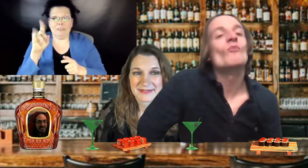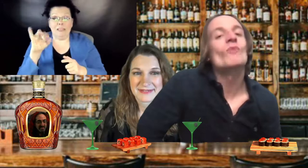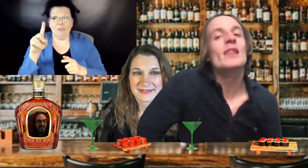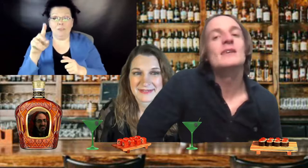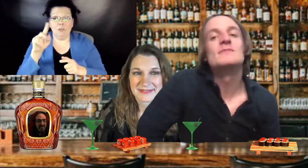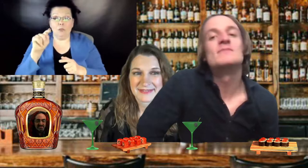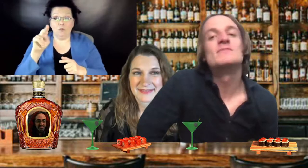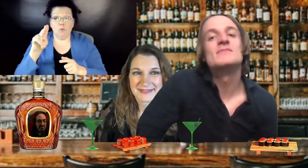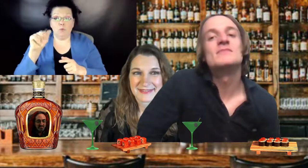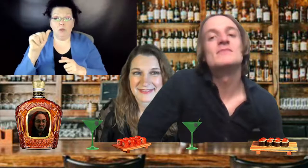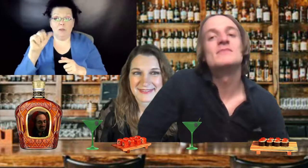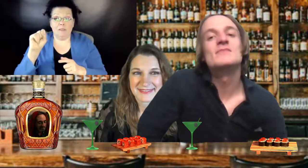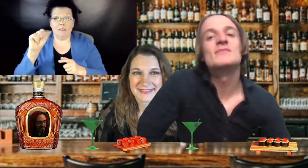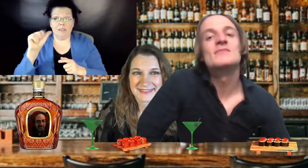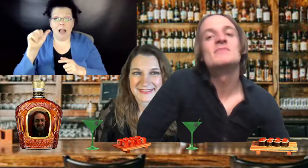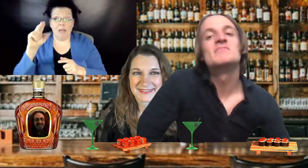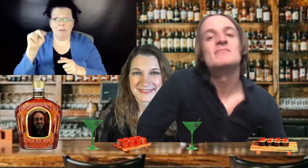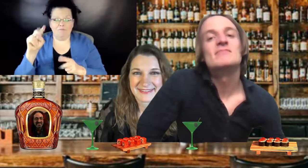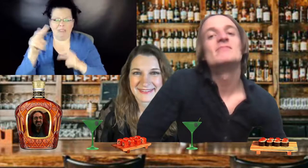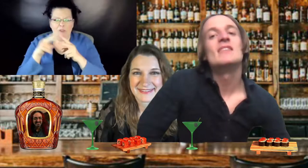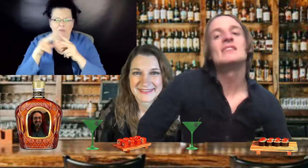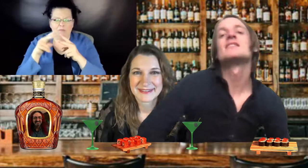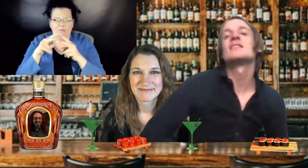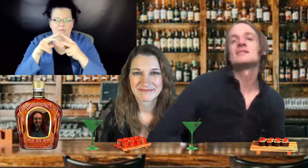Tuna, salmon. Anything with tuna or salmon.